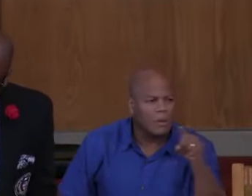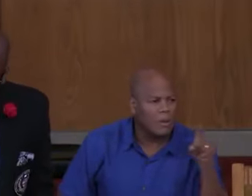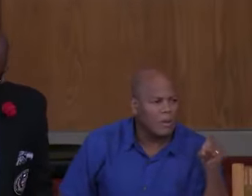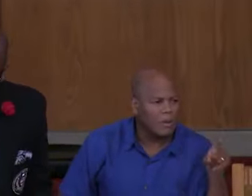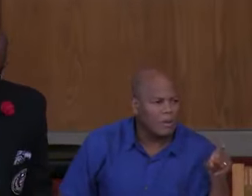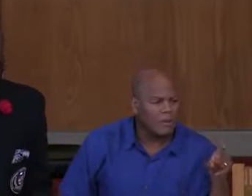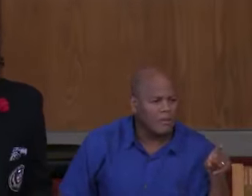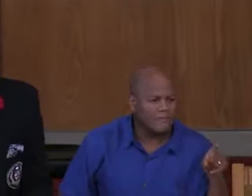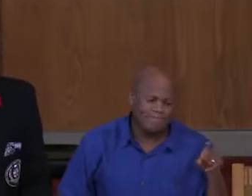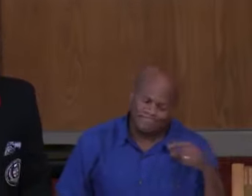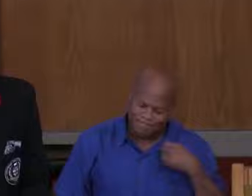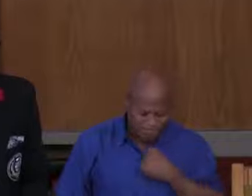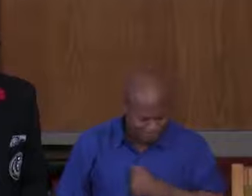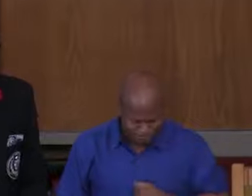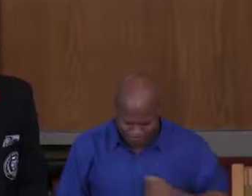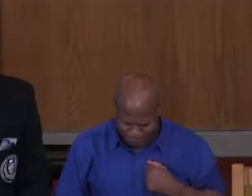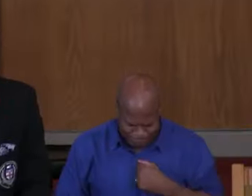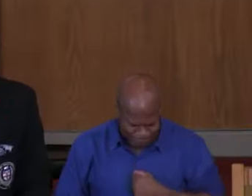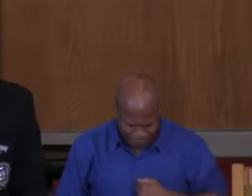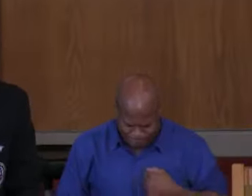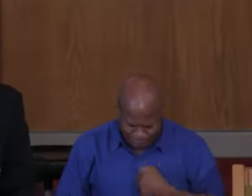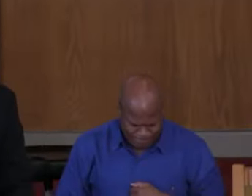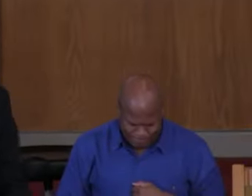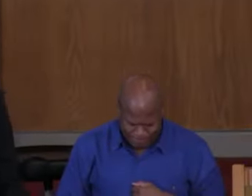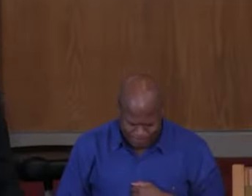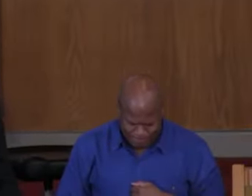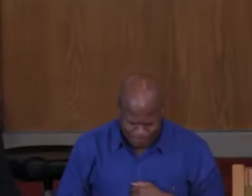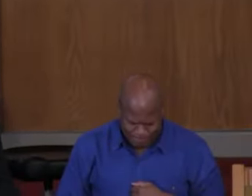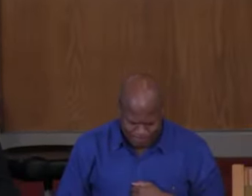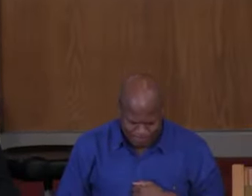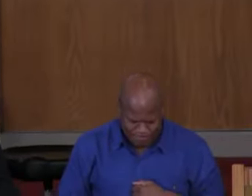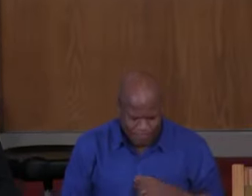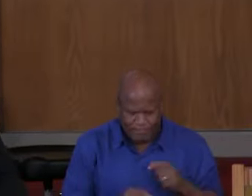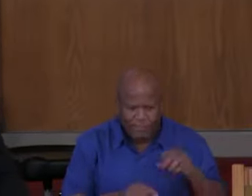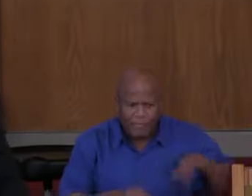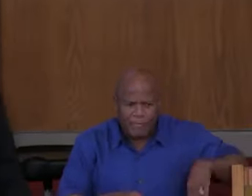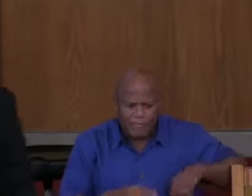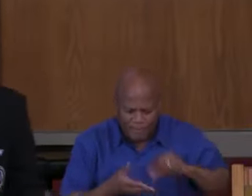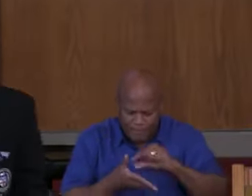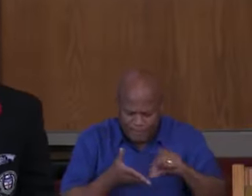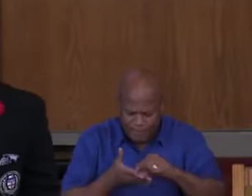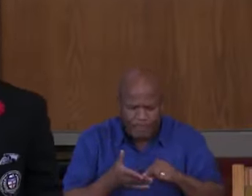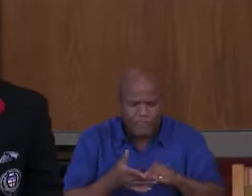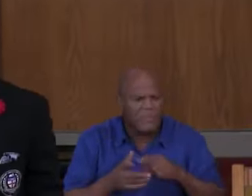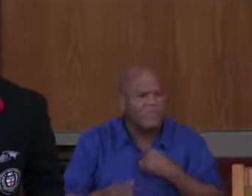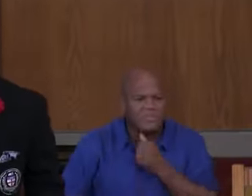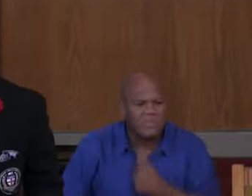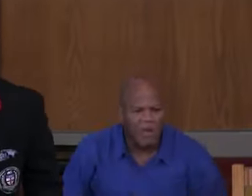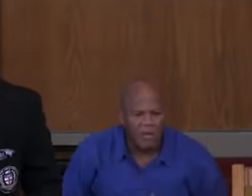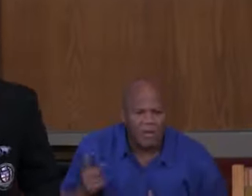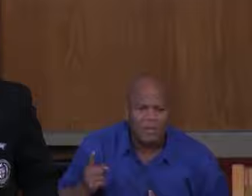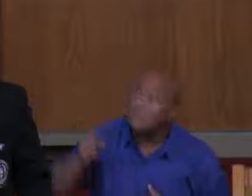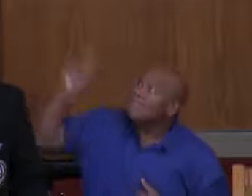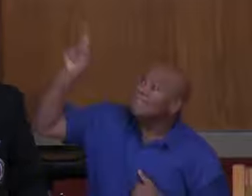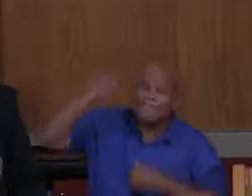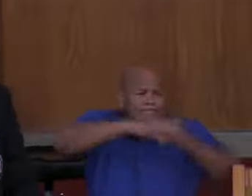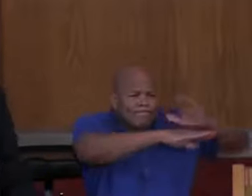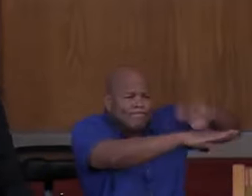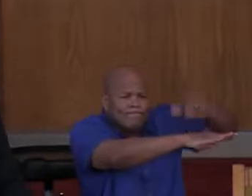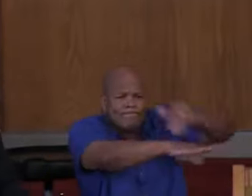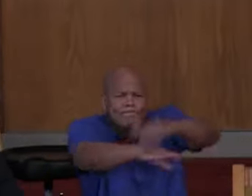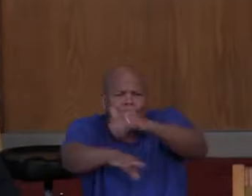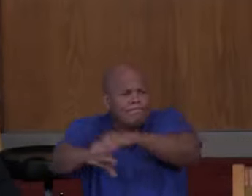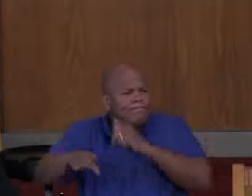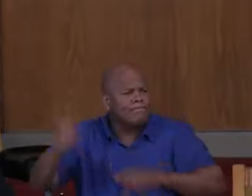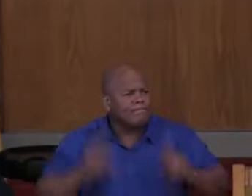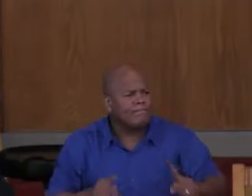I would apologize for the tangent, but I'm sorry, I'm not sorry. God is calling the people, and the hour has come for true worshipers